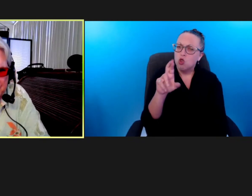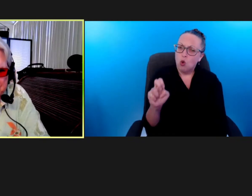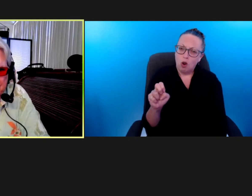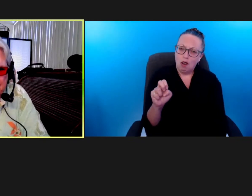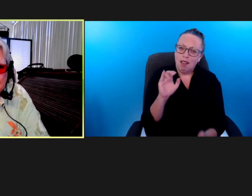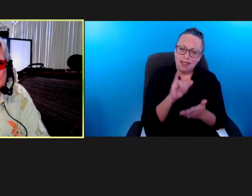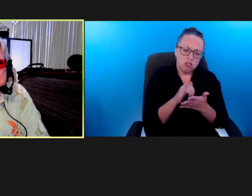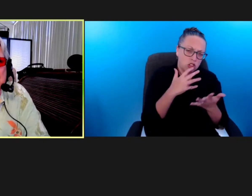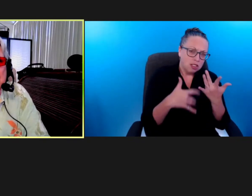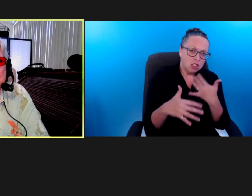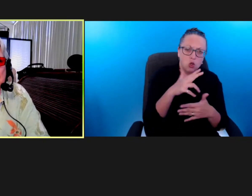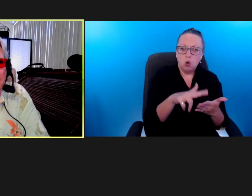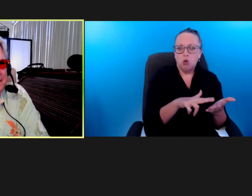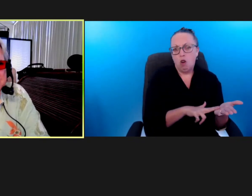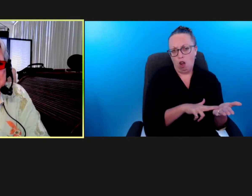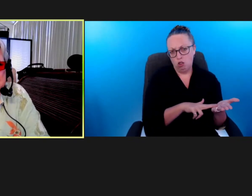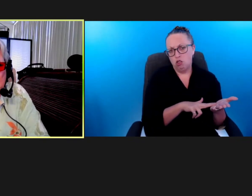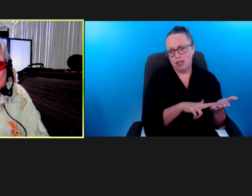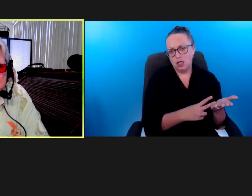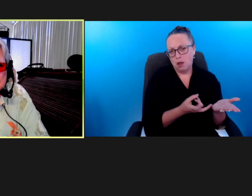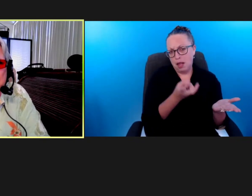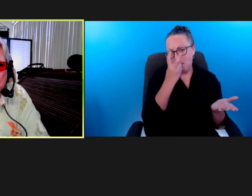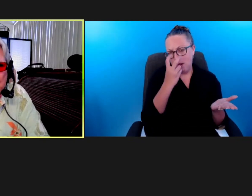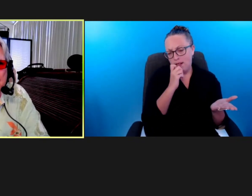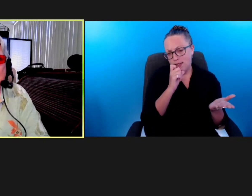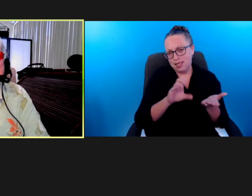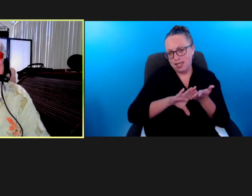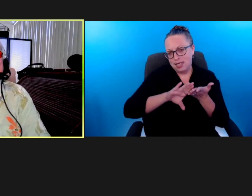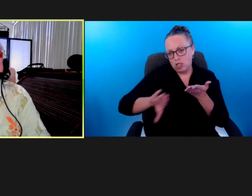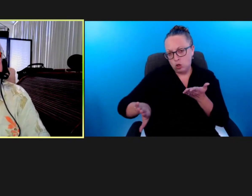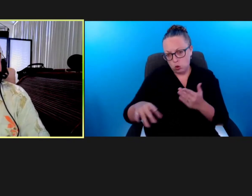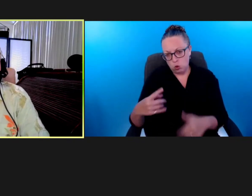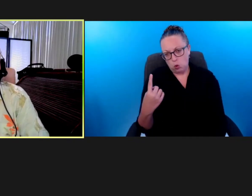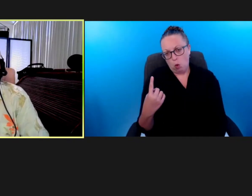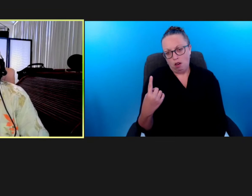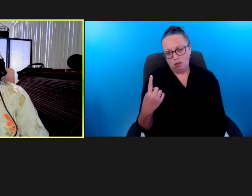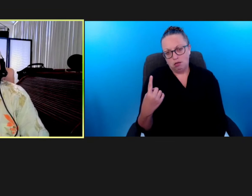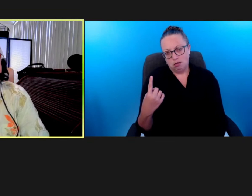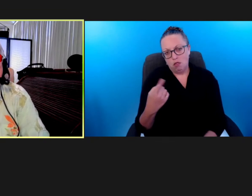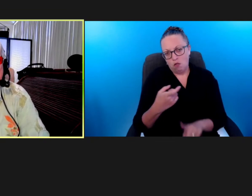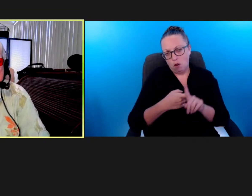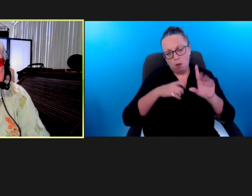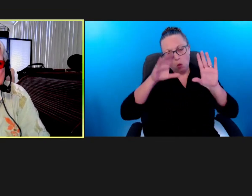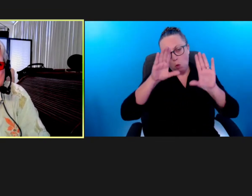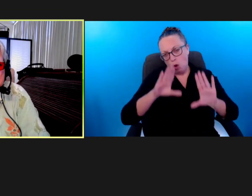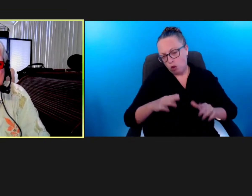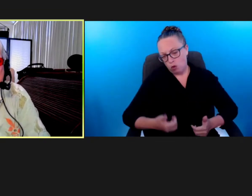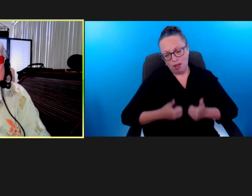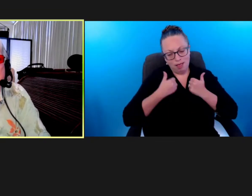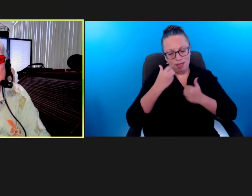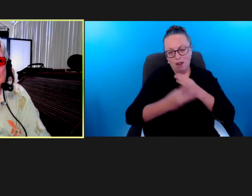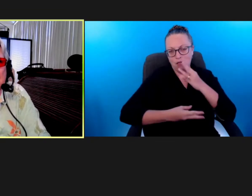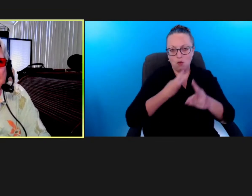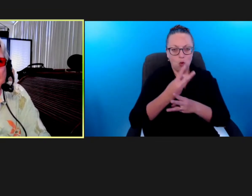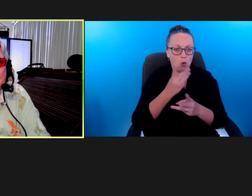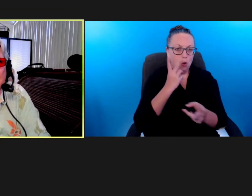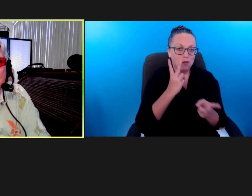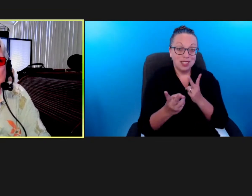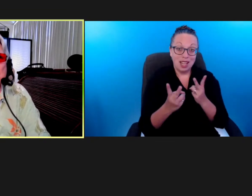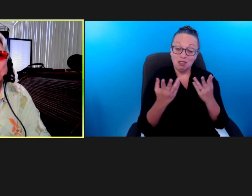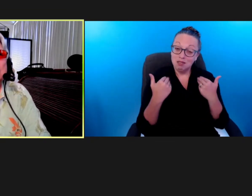social contract, so that blindness does not exclude one from the wonders in the life of the world of sight. Give it a